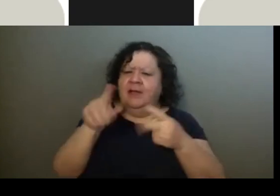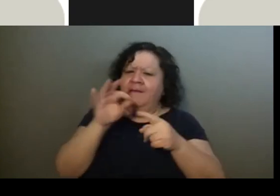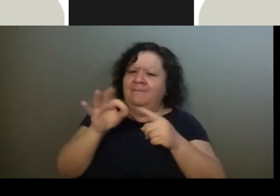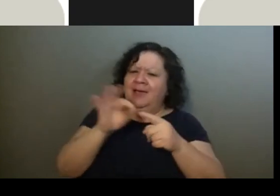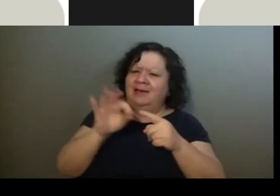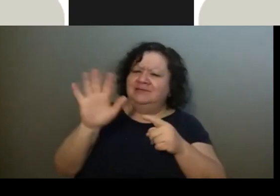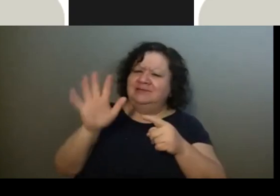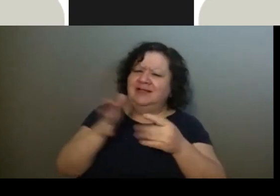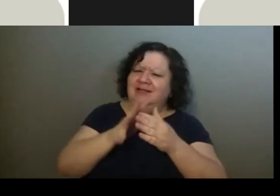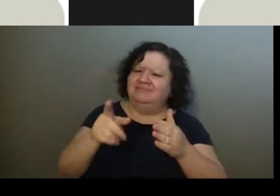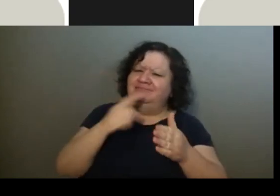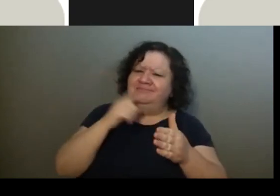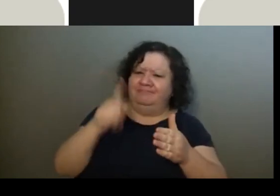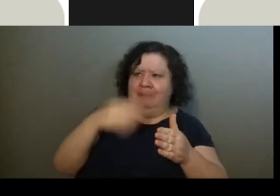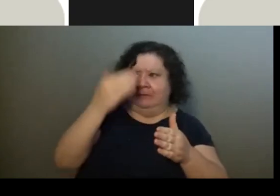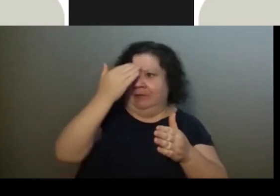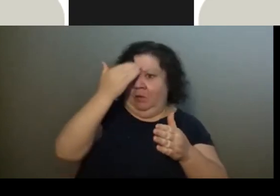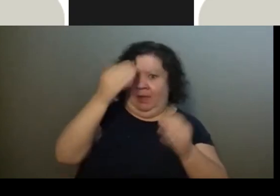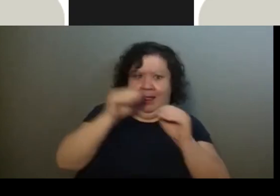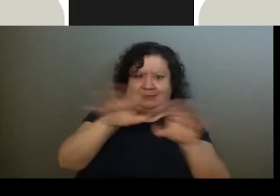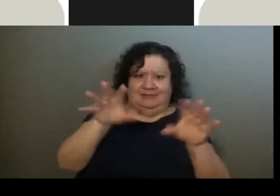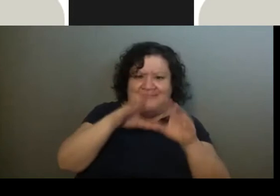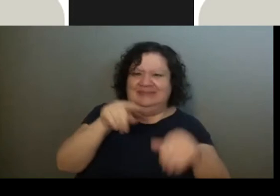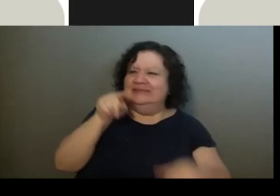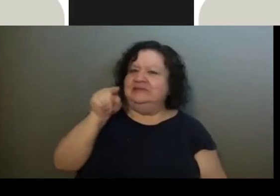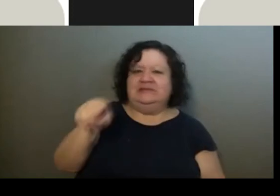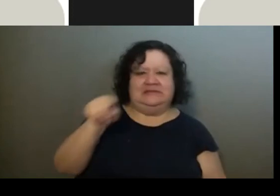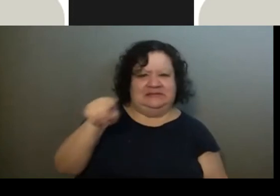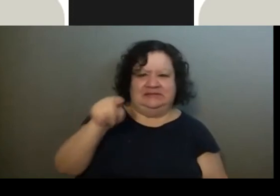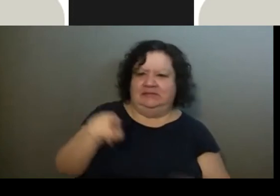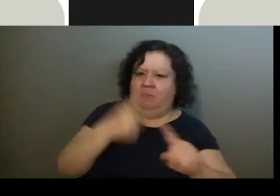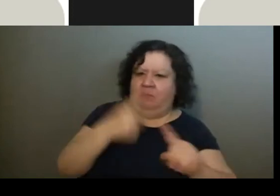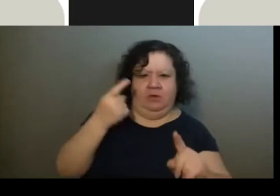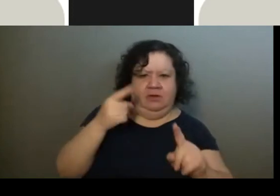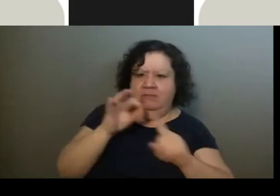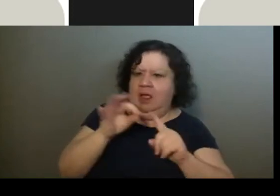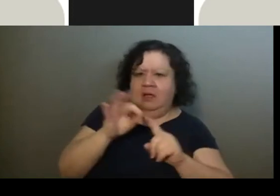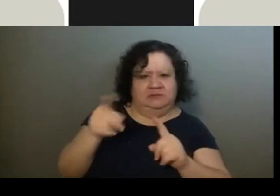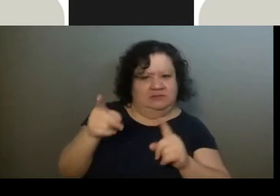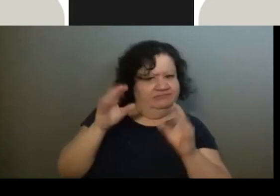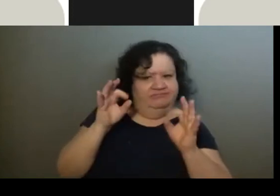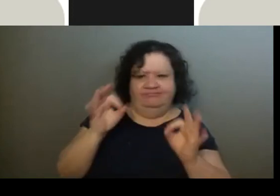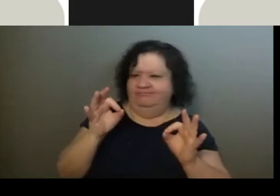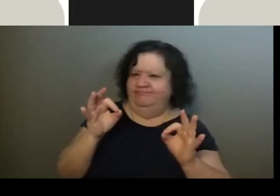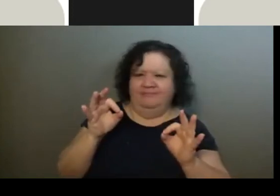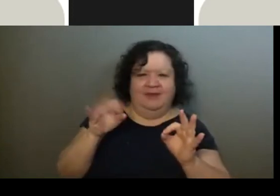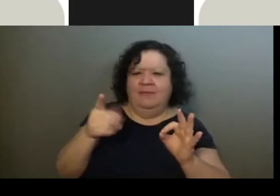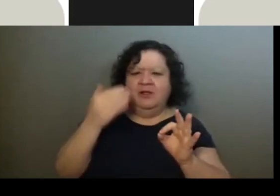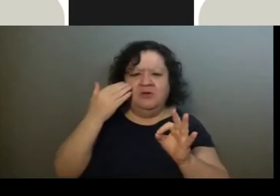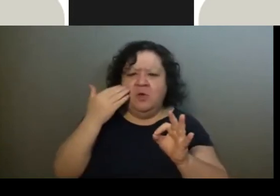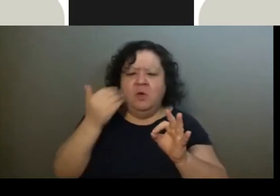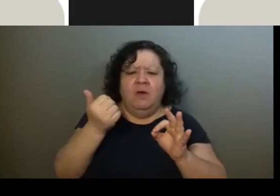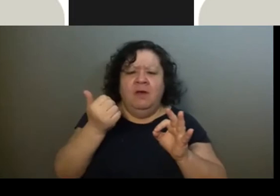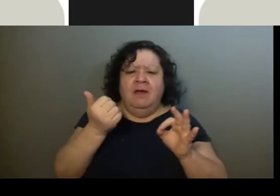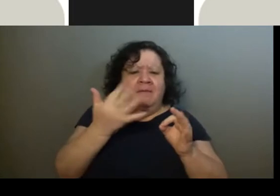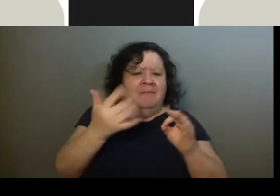but in also many countries that are low resource countries, the people in the remote area don't believe, and this is